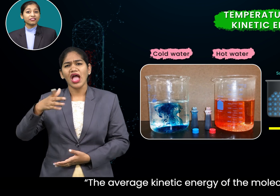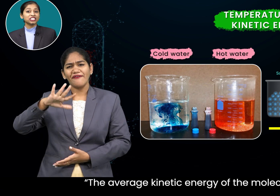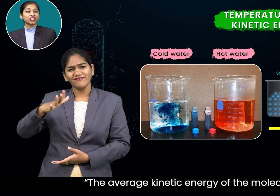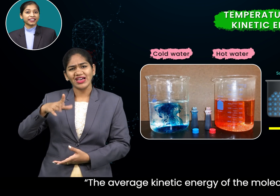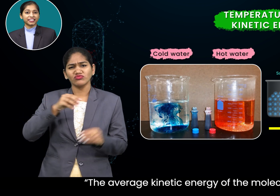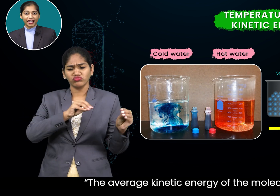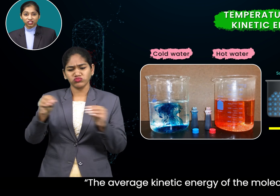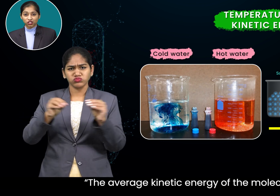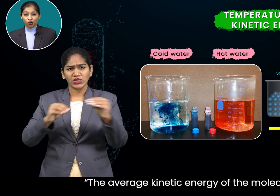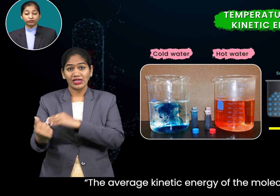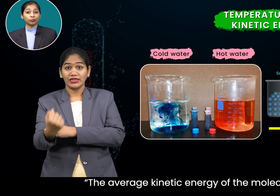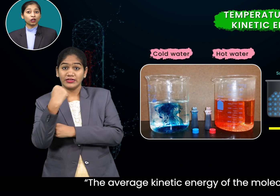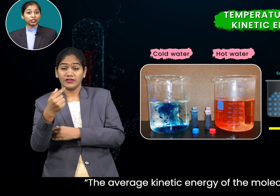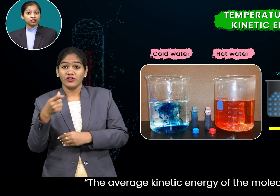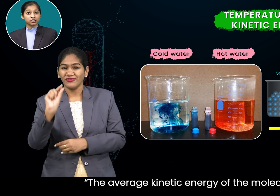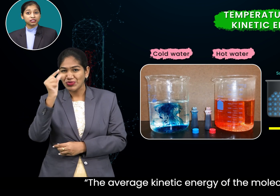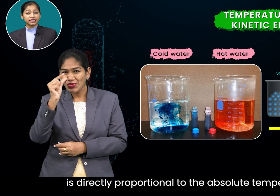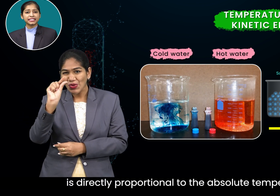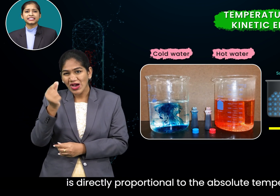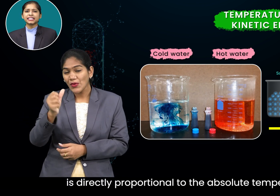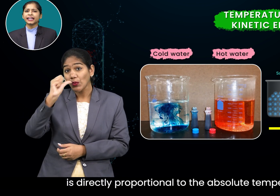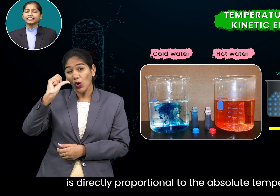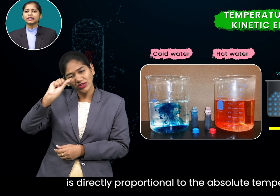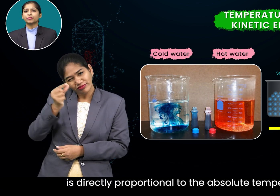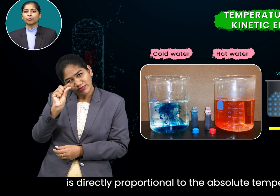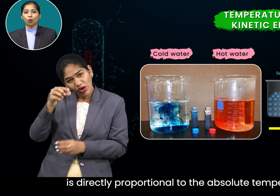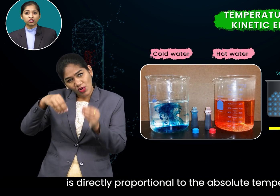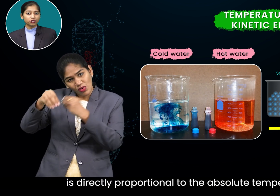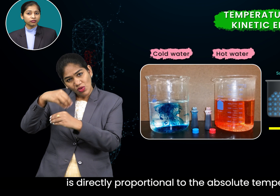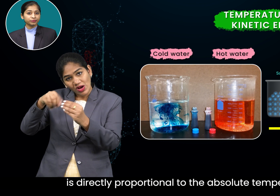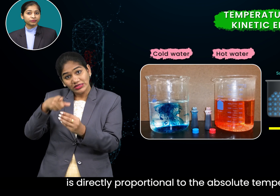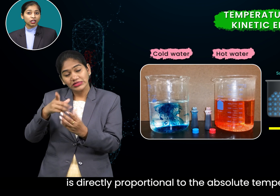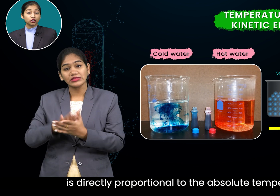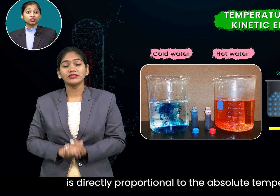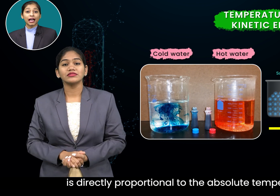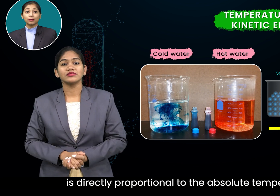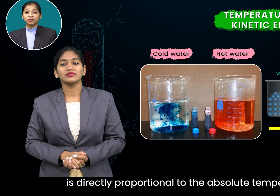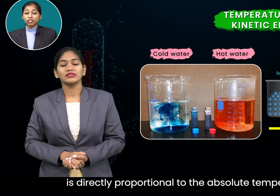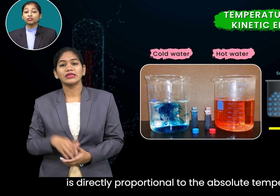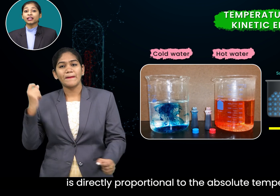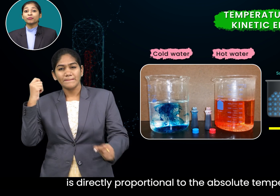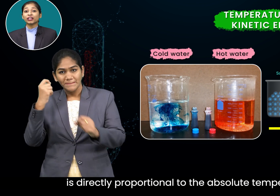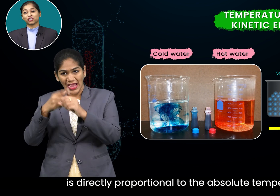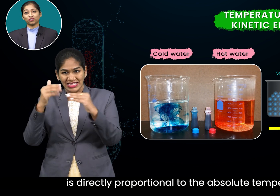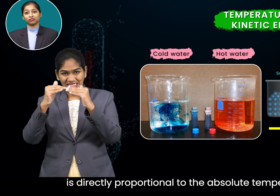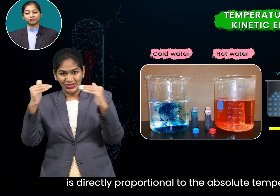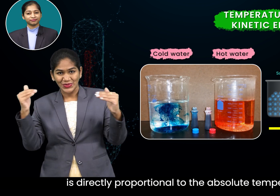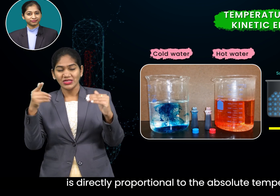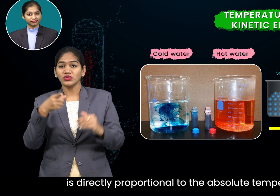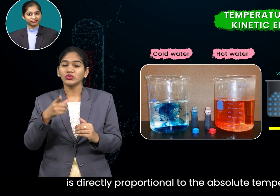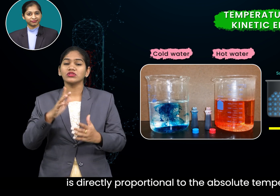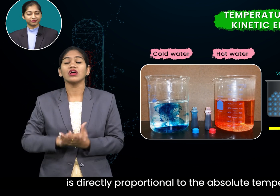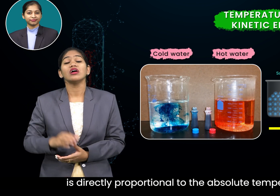The average kinetic energy of the molecules is directly proportional to the absolute temperature.